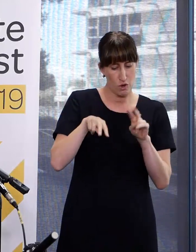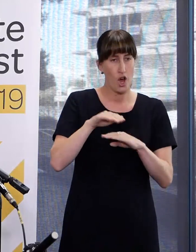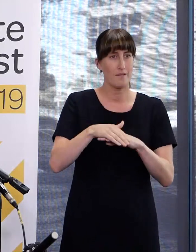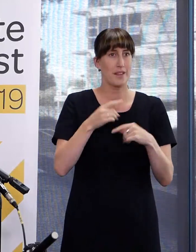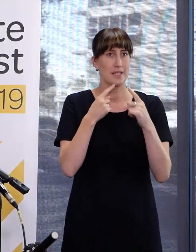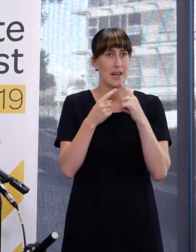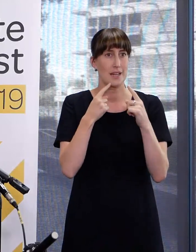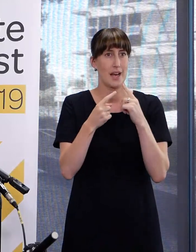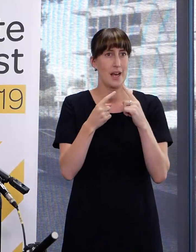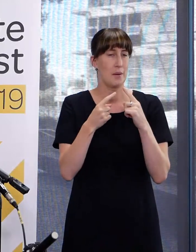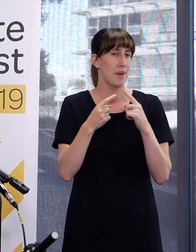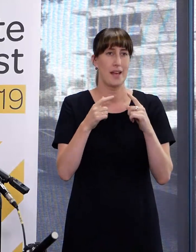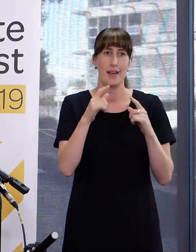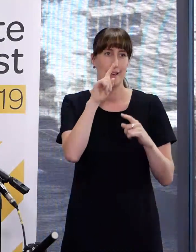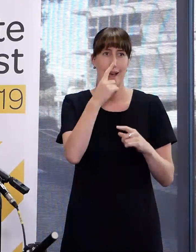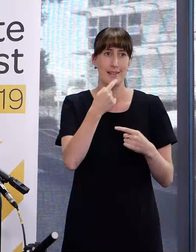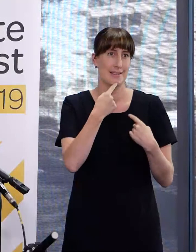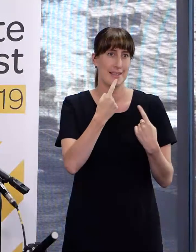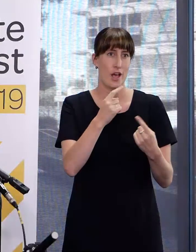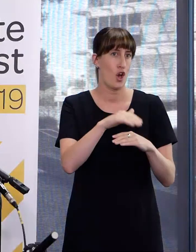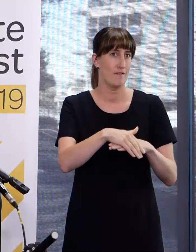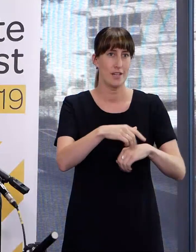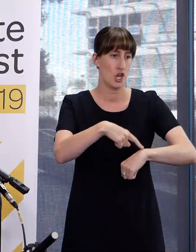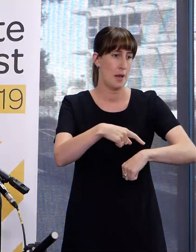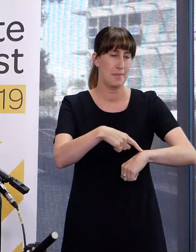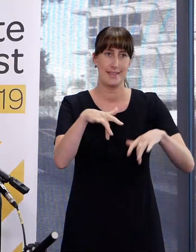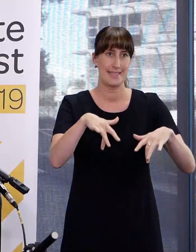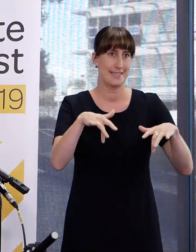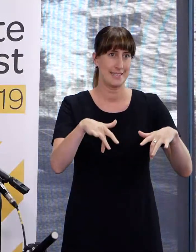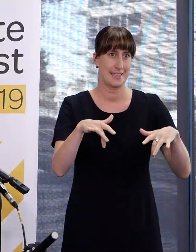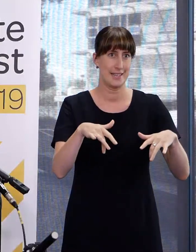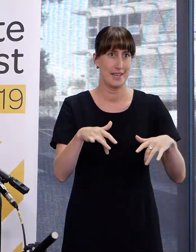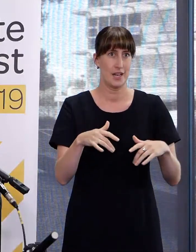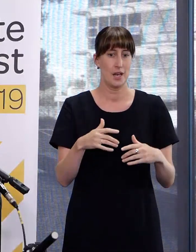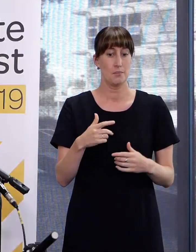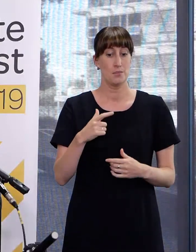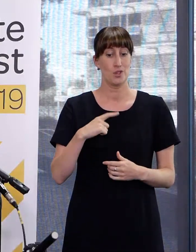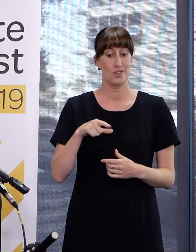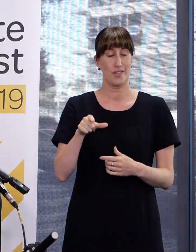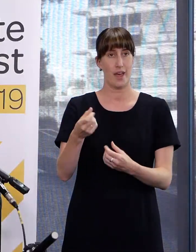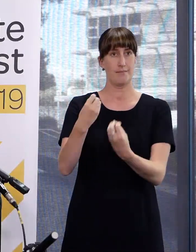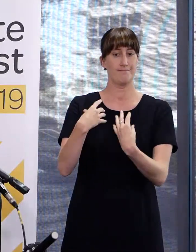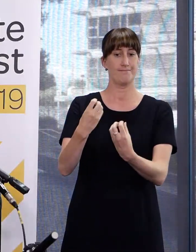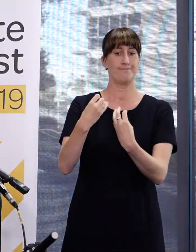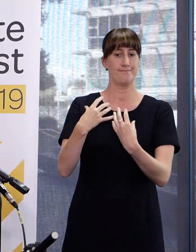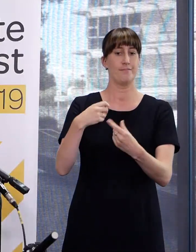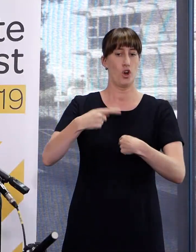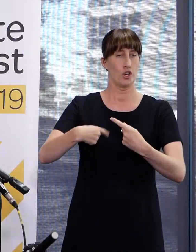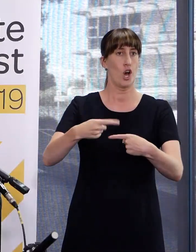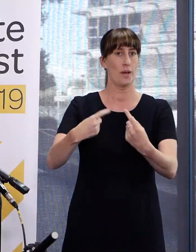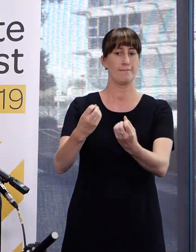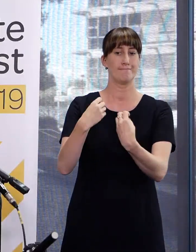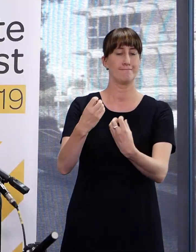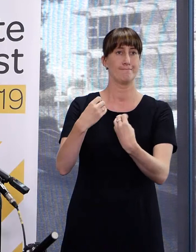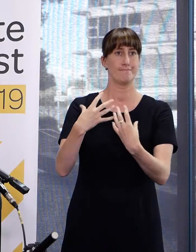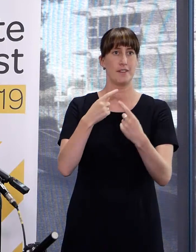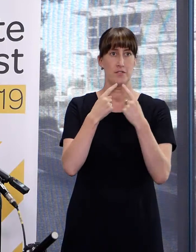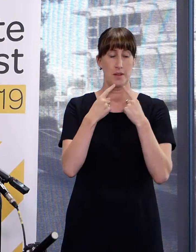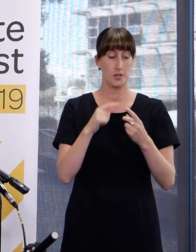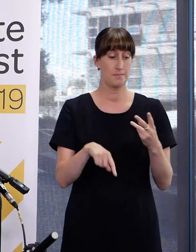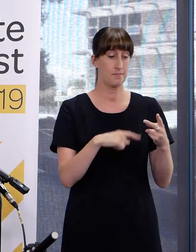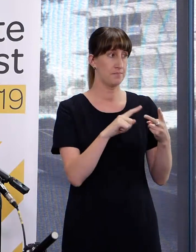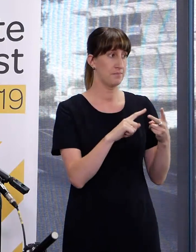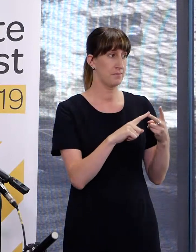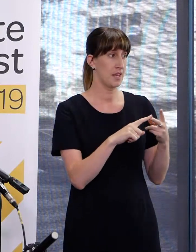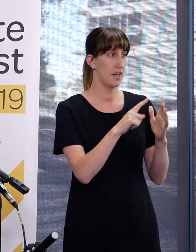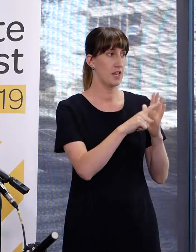timelines. And because they're all rolling submissions. Janssen is one that has, so we've